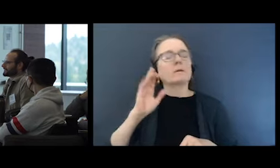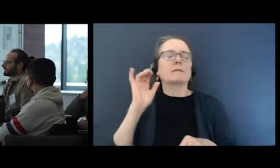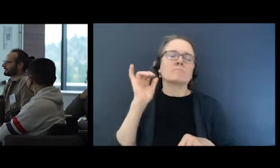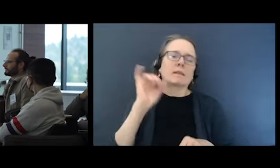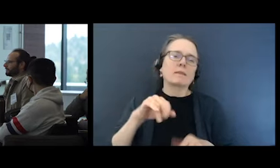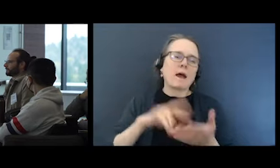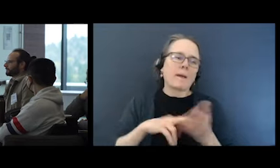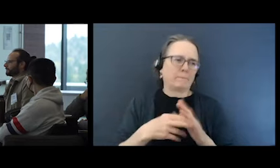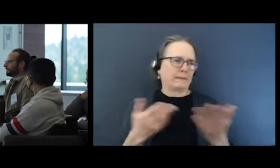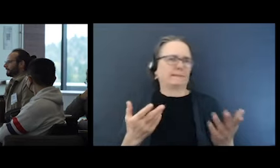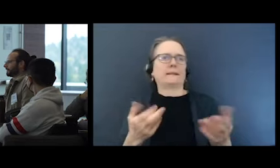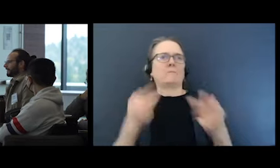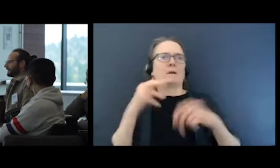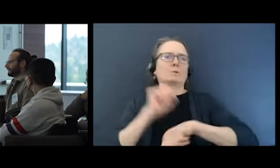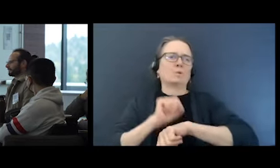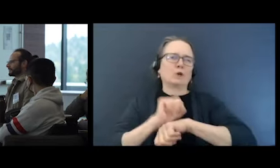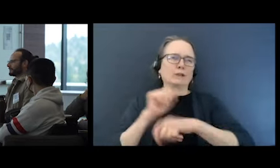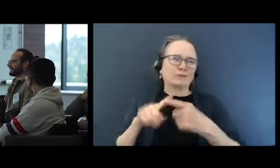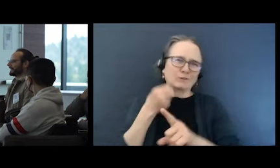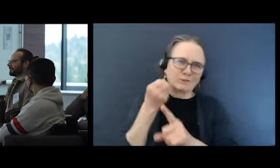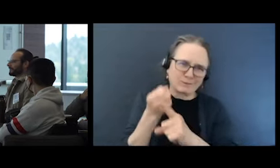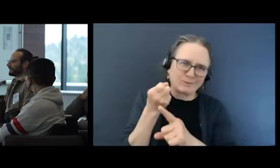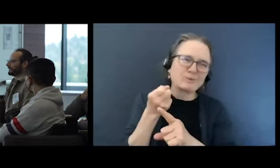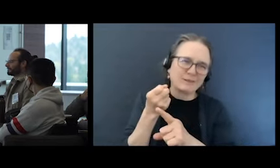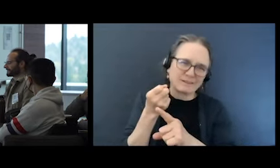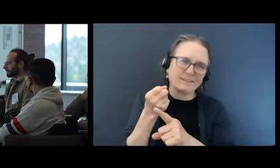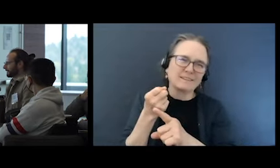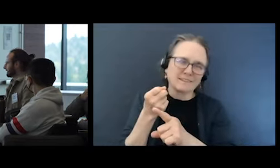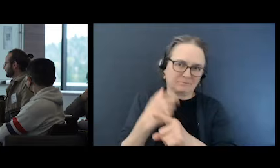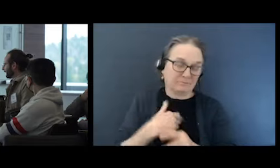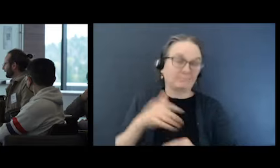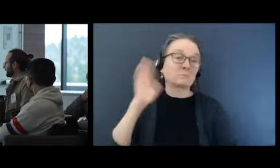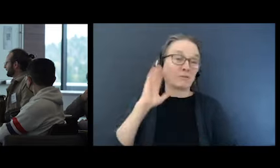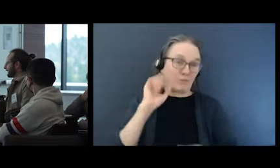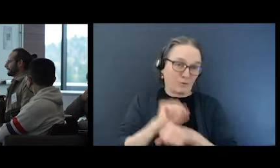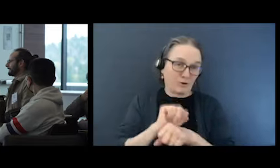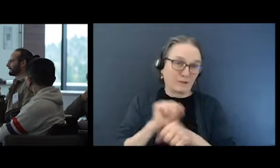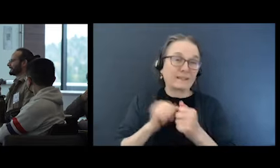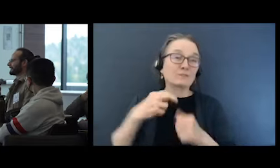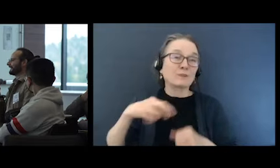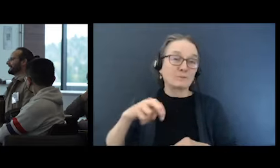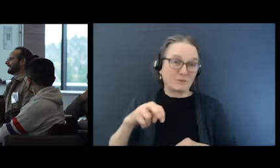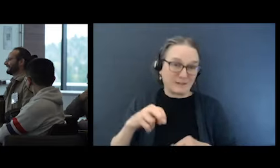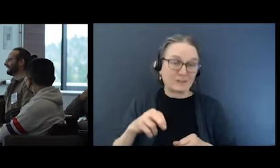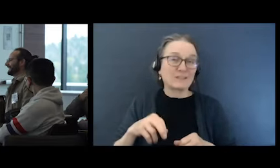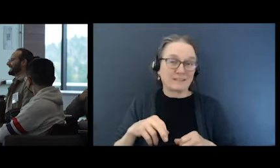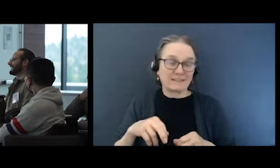is like, you have to fight tooth and nail with someone, sorry, Thomas, at a state DOT